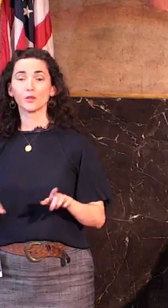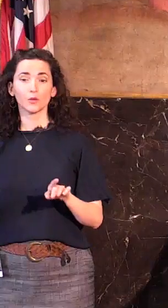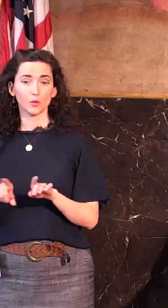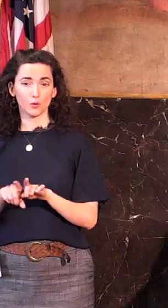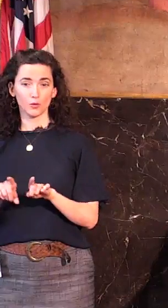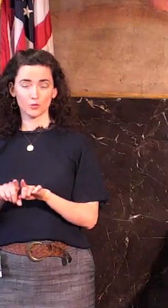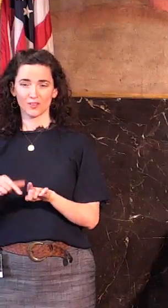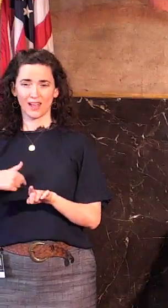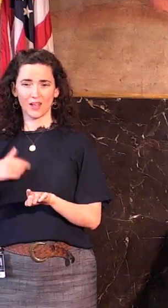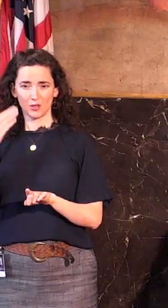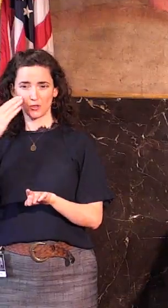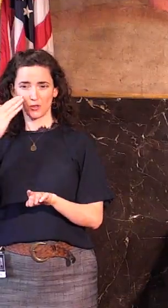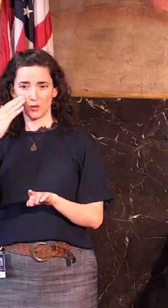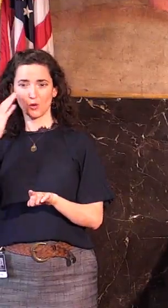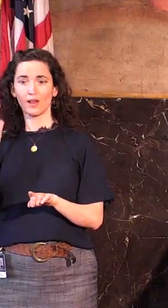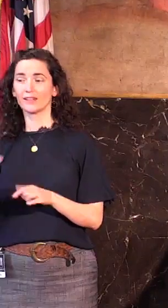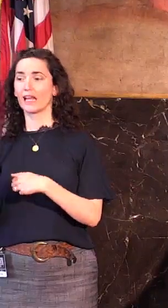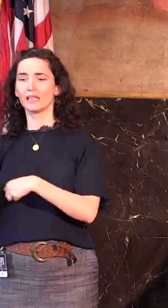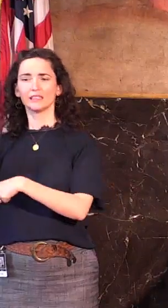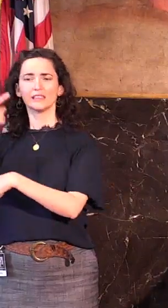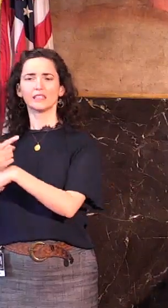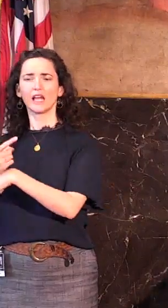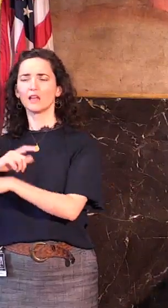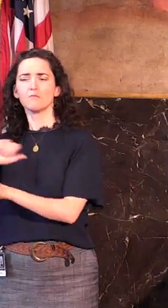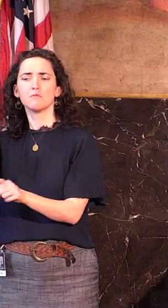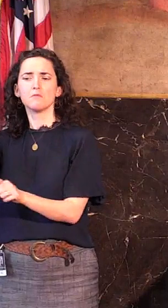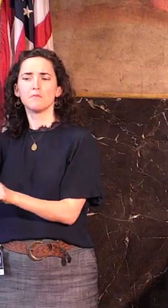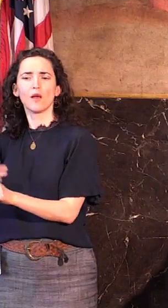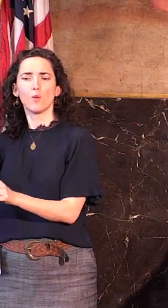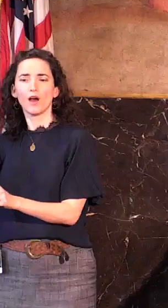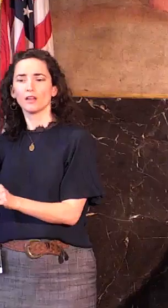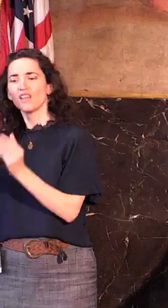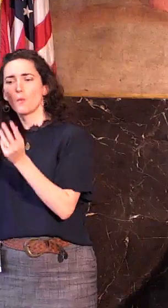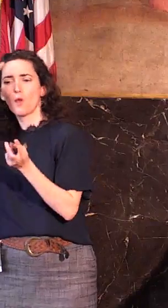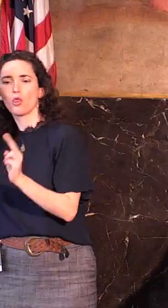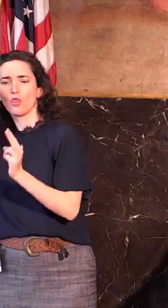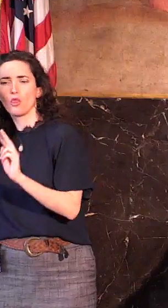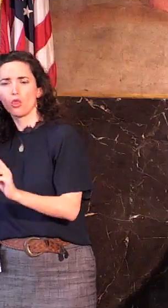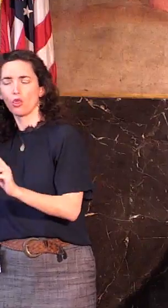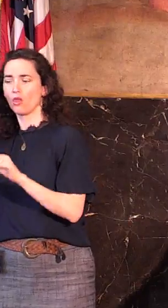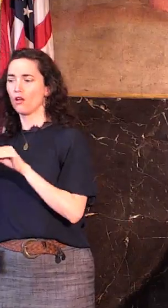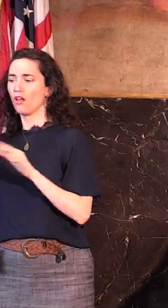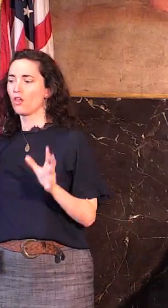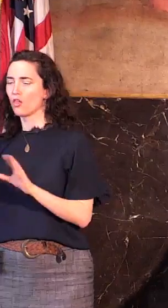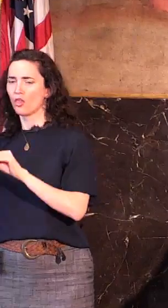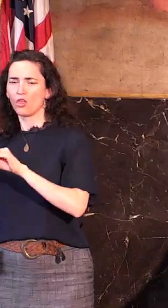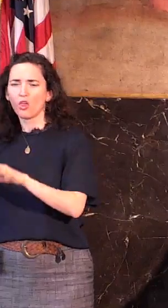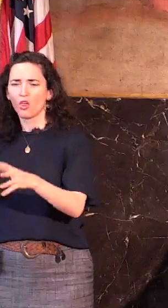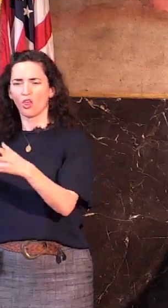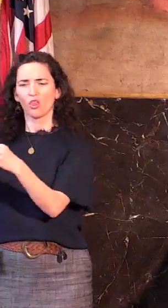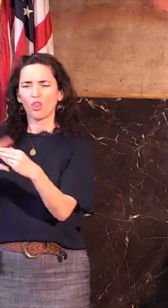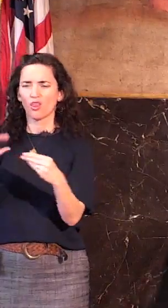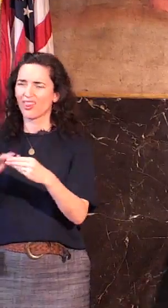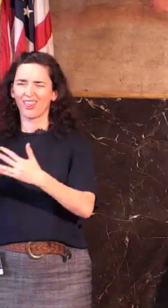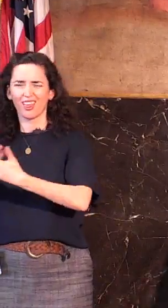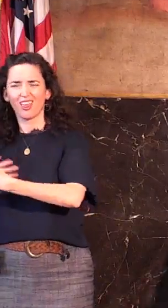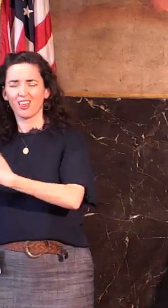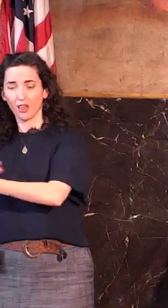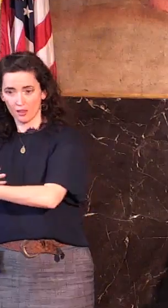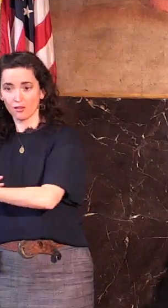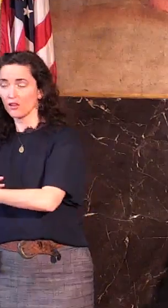that day was fueled by an awful lot of misinformation that also fuels people with